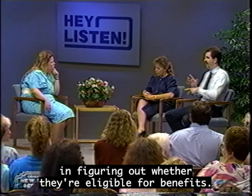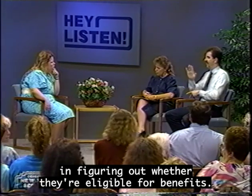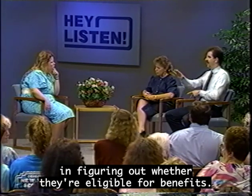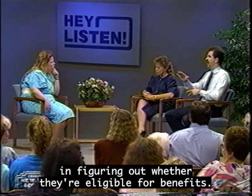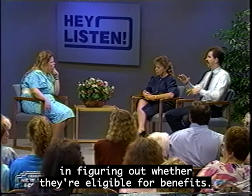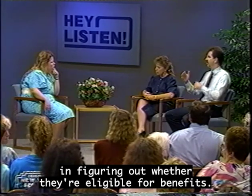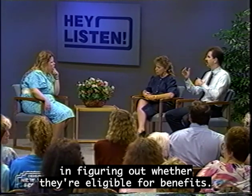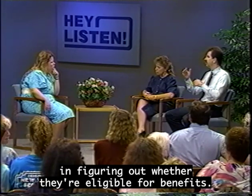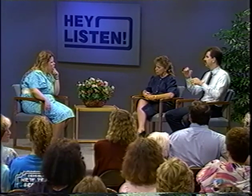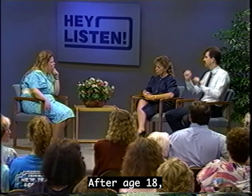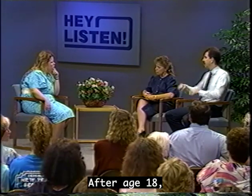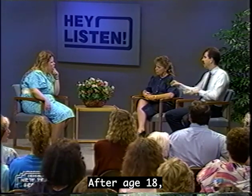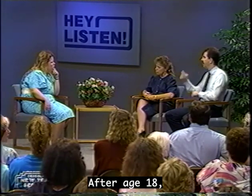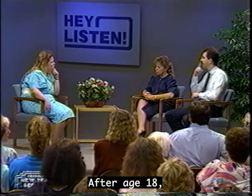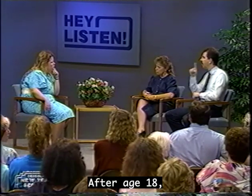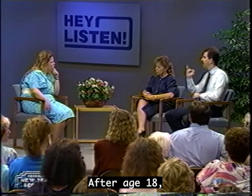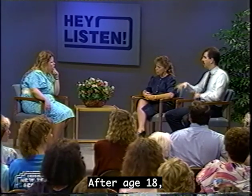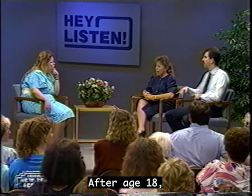for benefits.